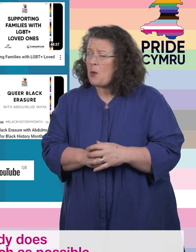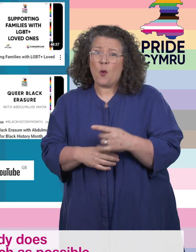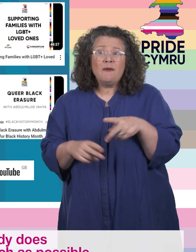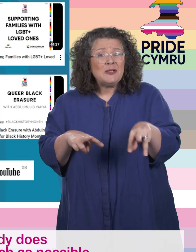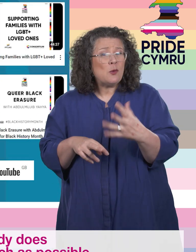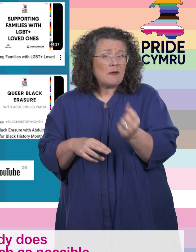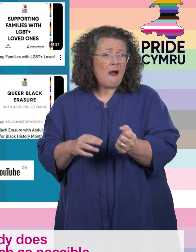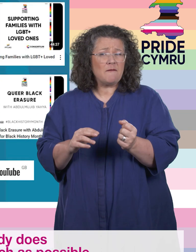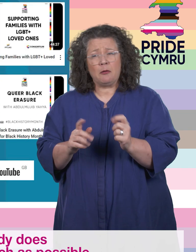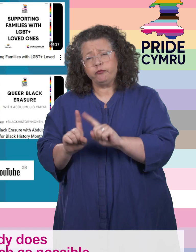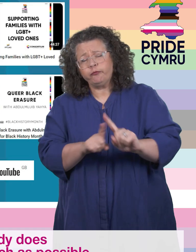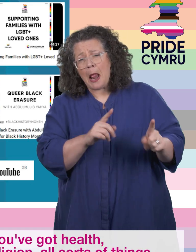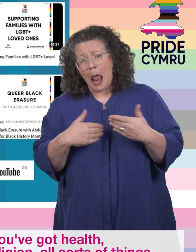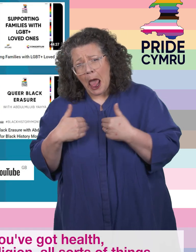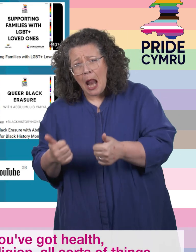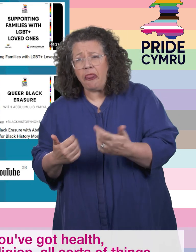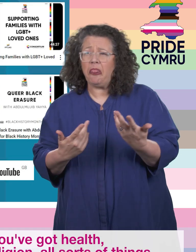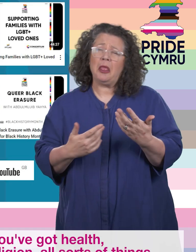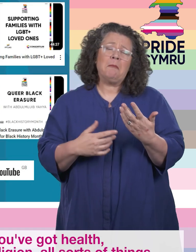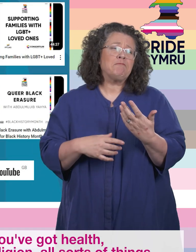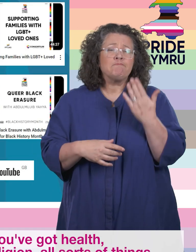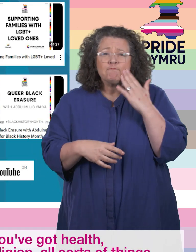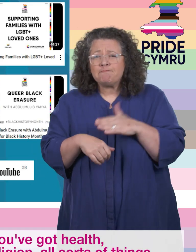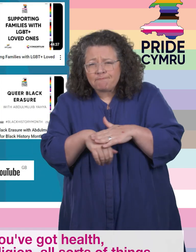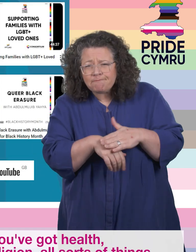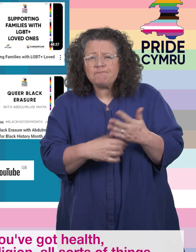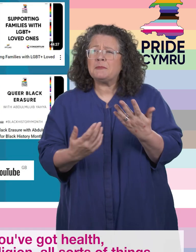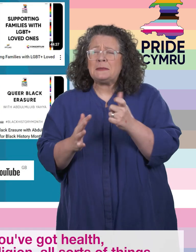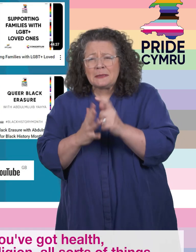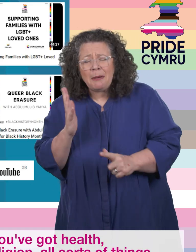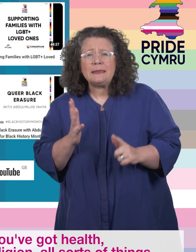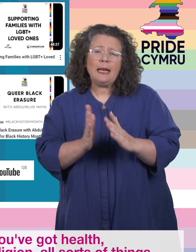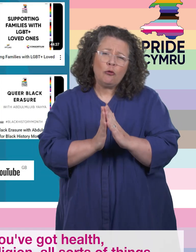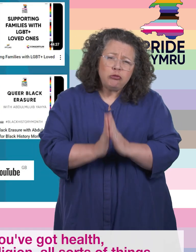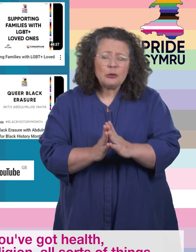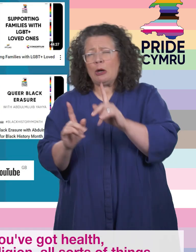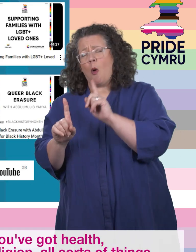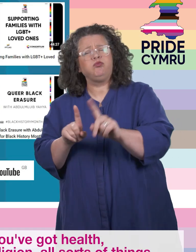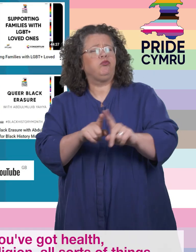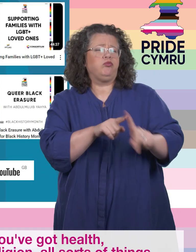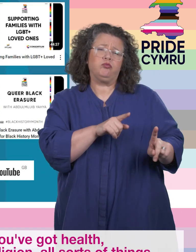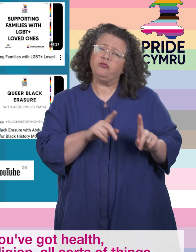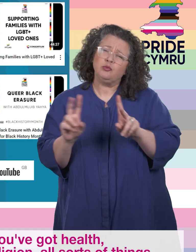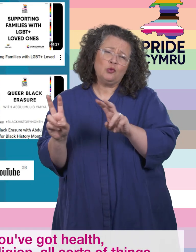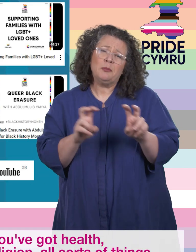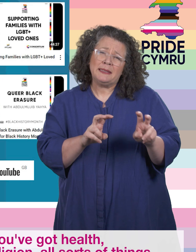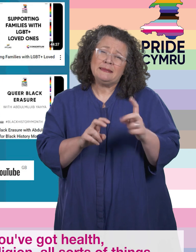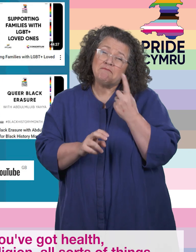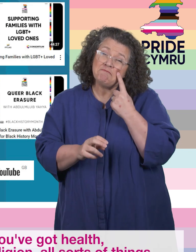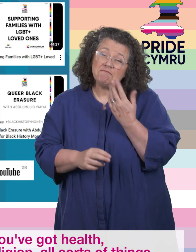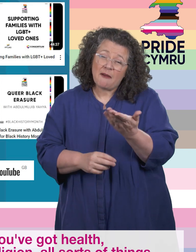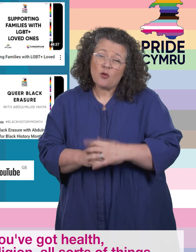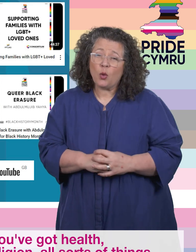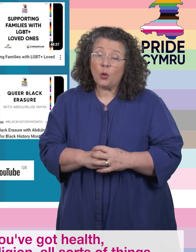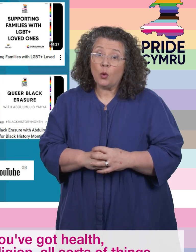of cover as much as possible. And you'll see in these videos, you've got health, you've got ethnic diversity, you've got